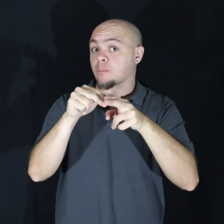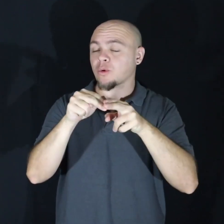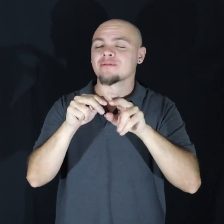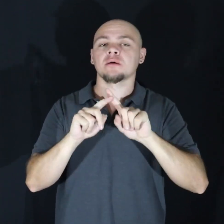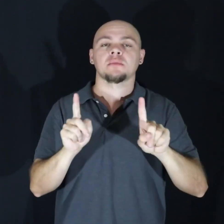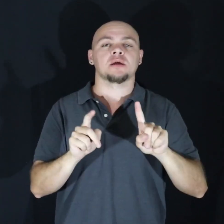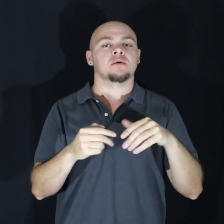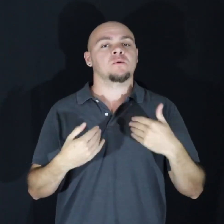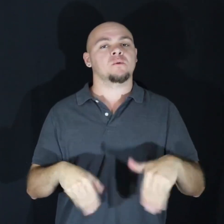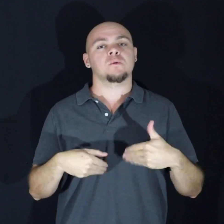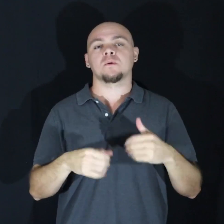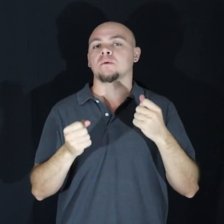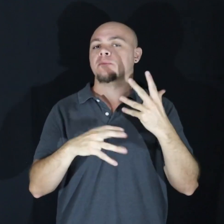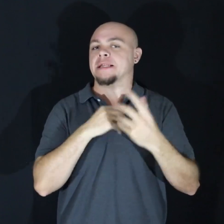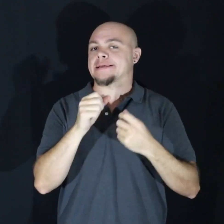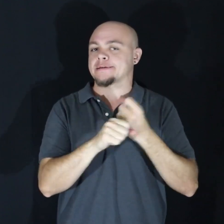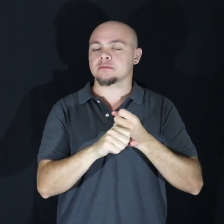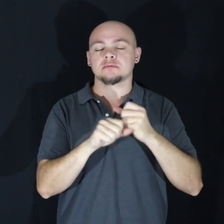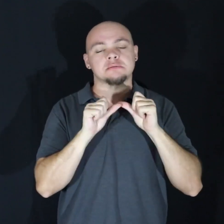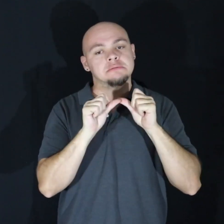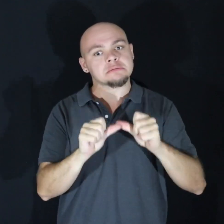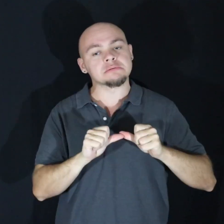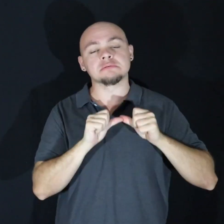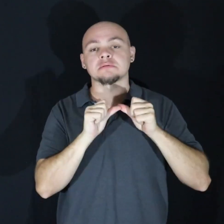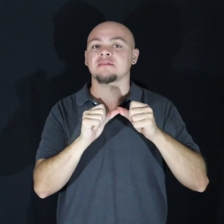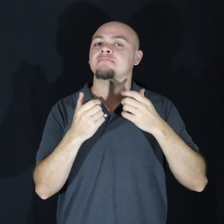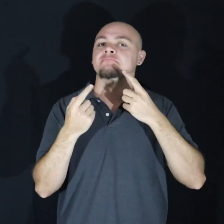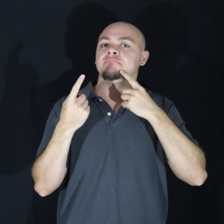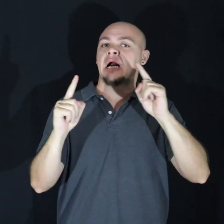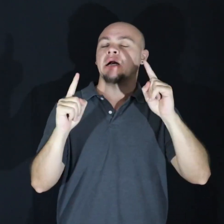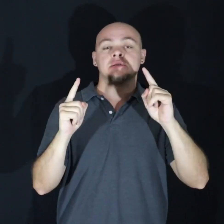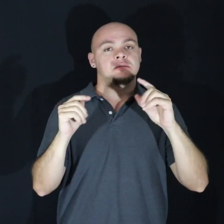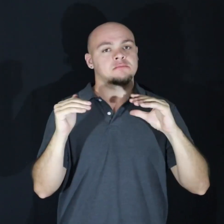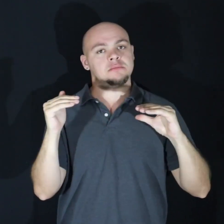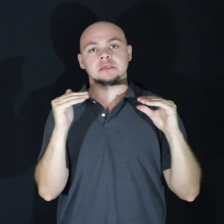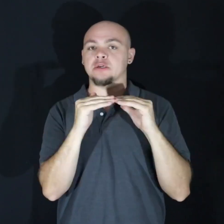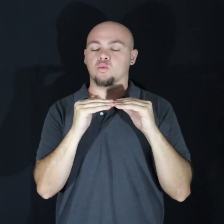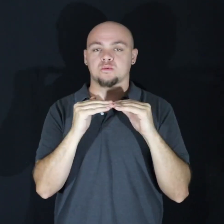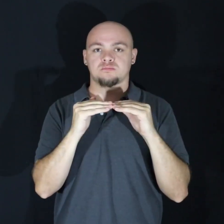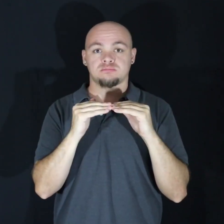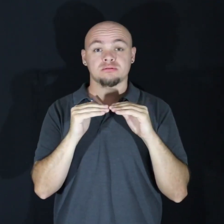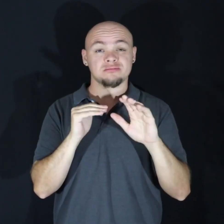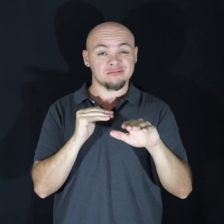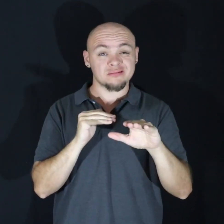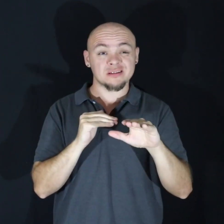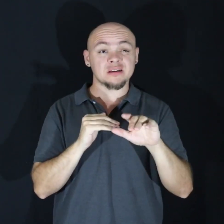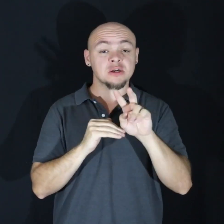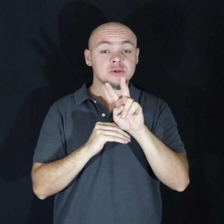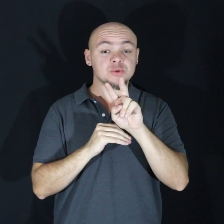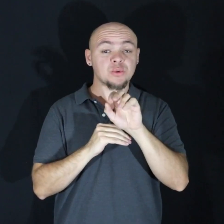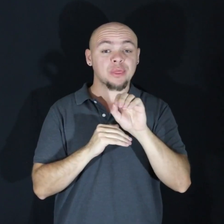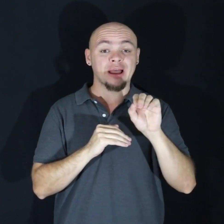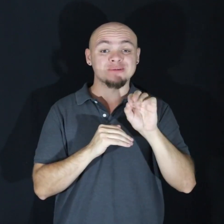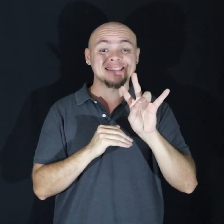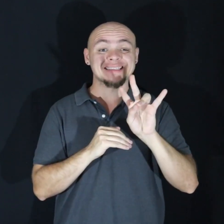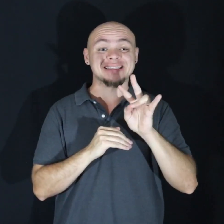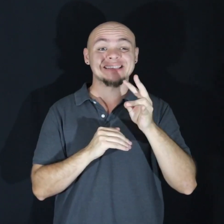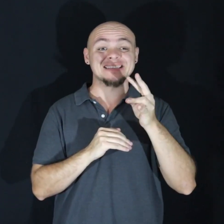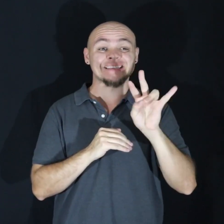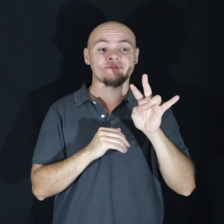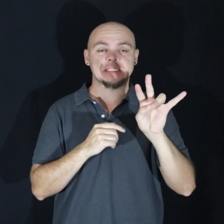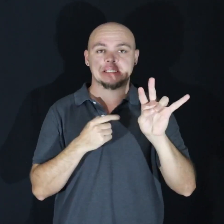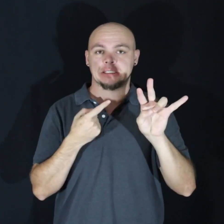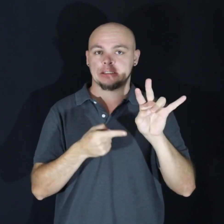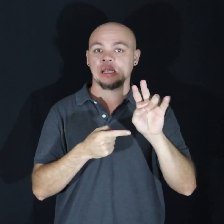but it took a lot of years before the law was finally gender equal. In fact, it It wasn't until 2017